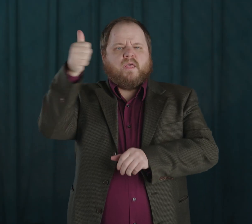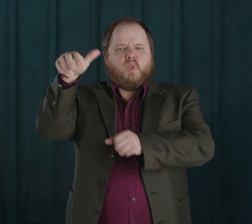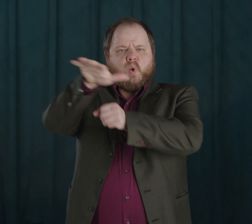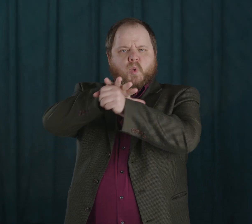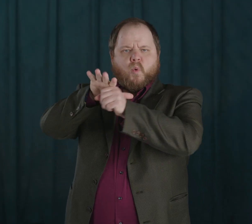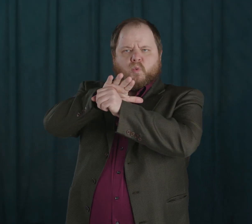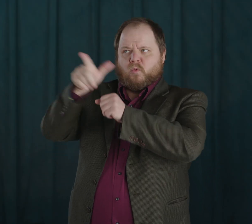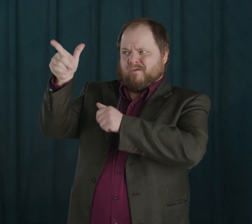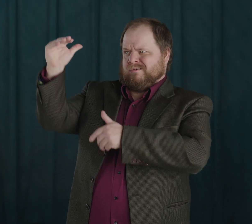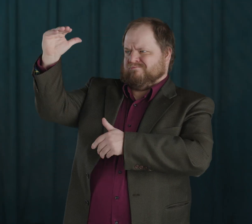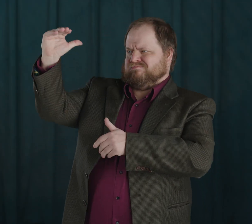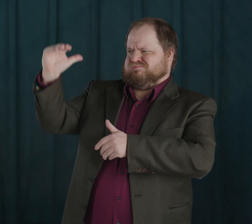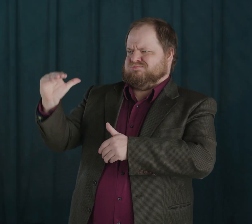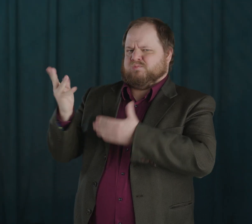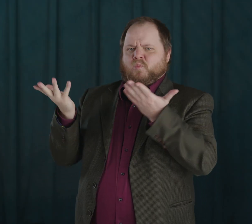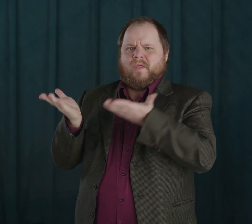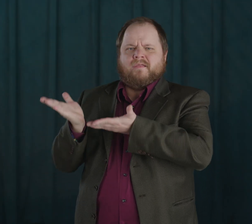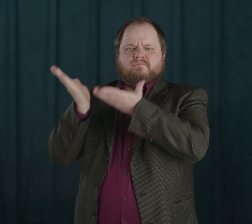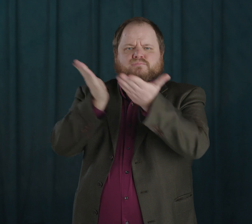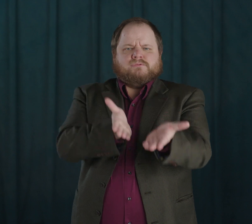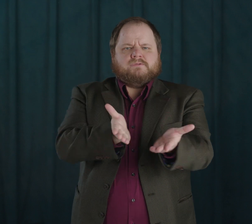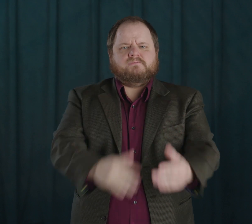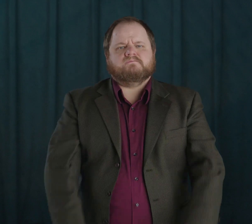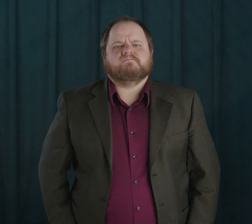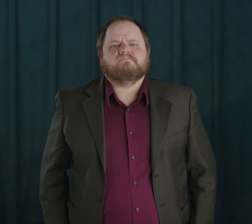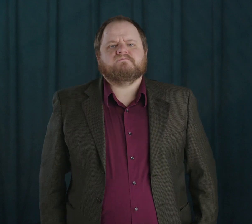Follow local guidance about what else to bring.